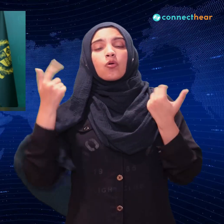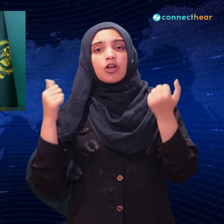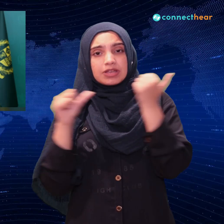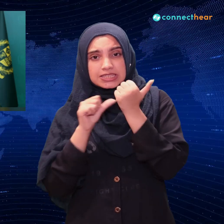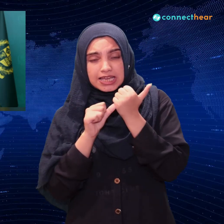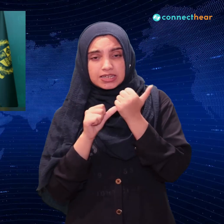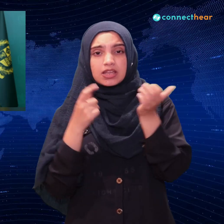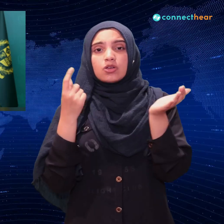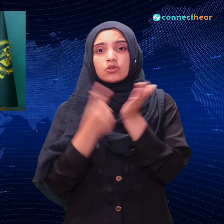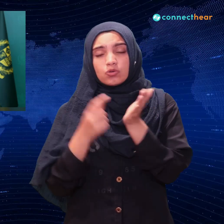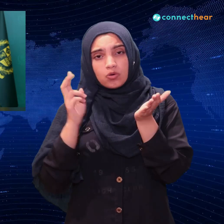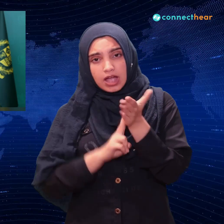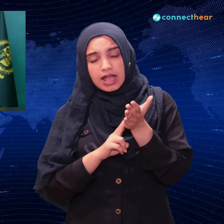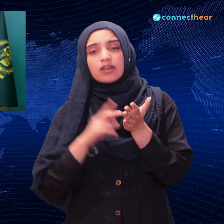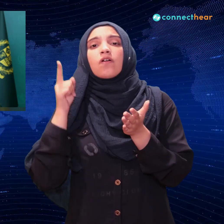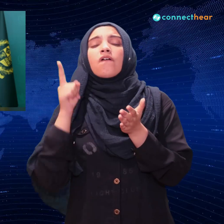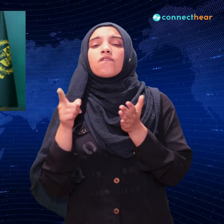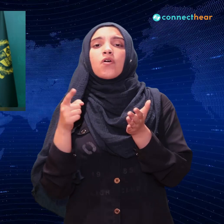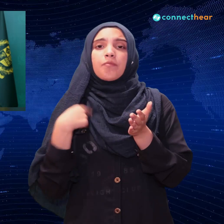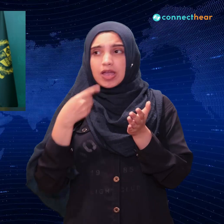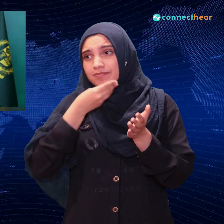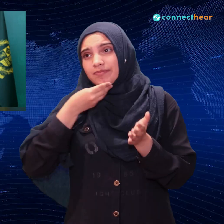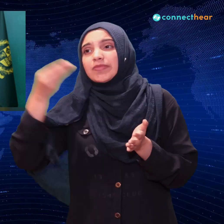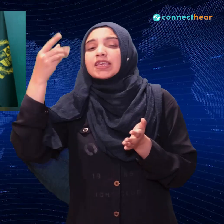Nations has taken bold steps. I urge